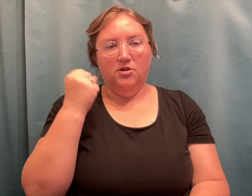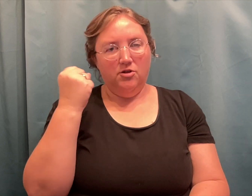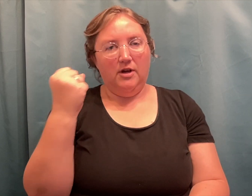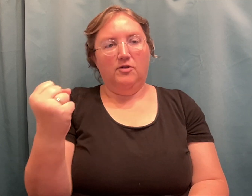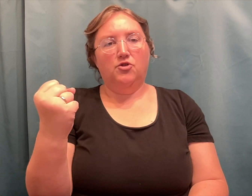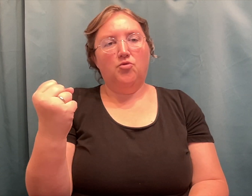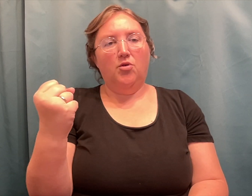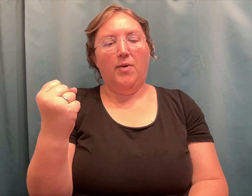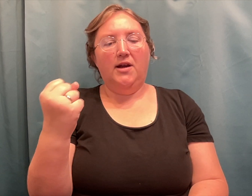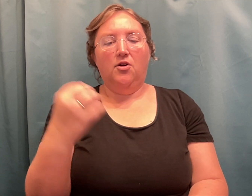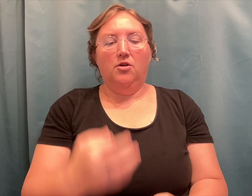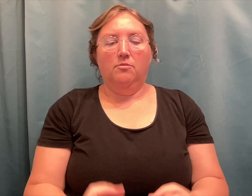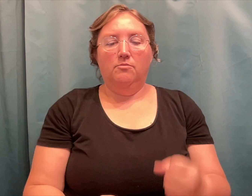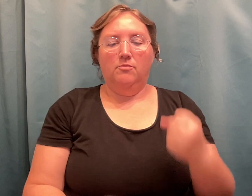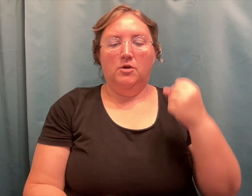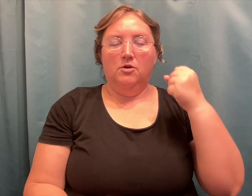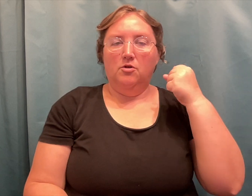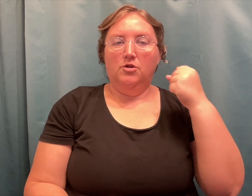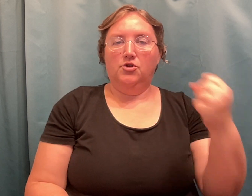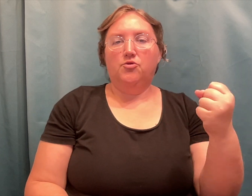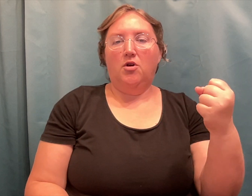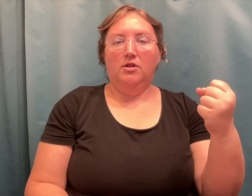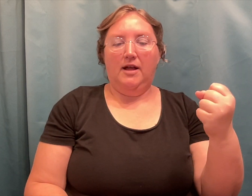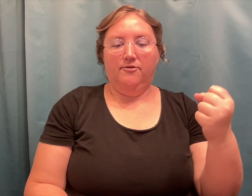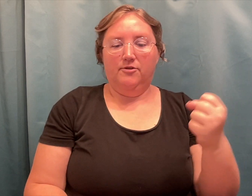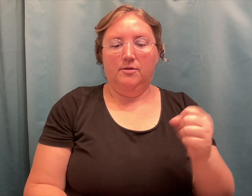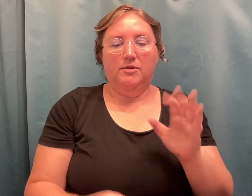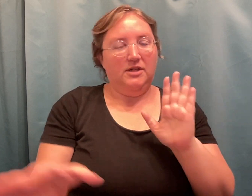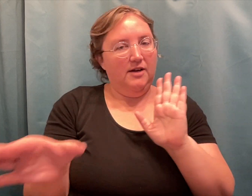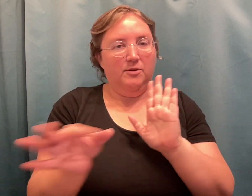You have a strong right arm or a strong left, but you have to pick.